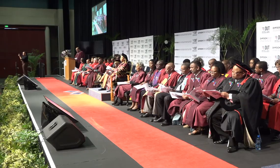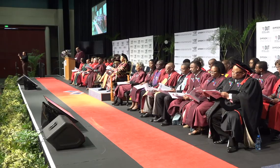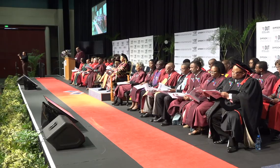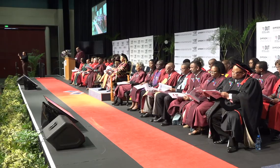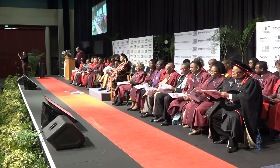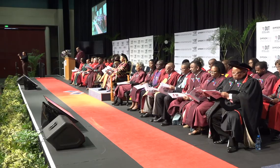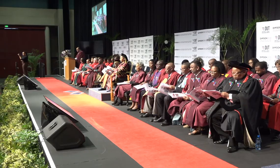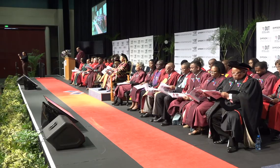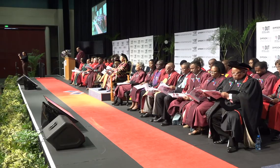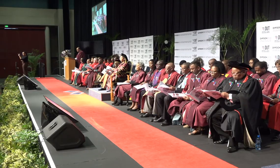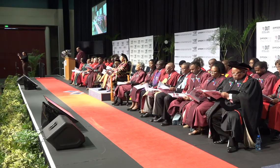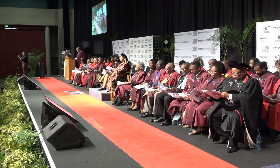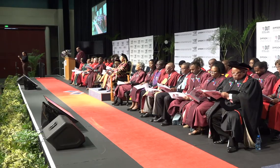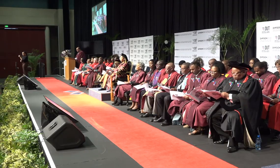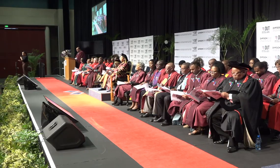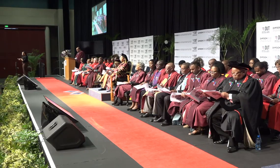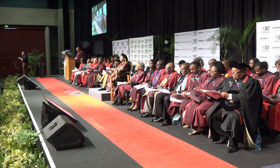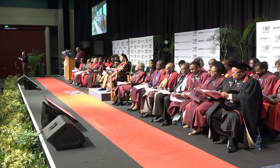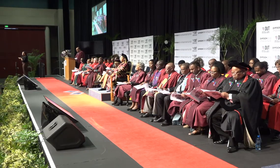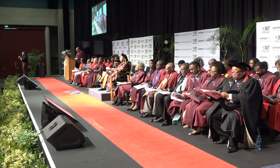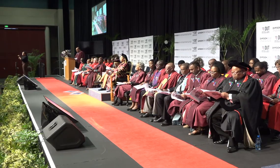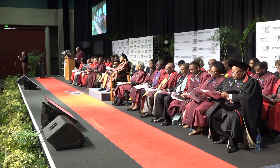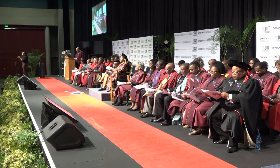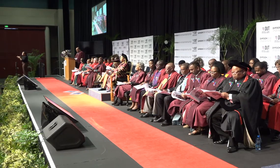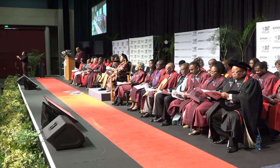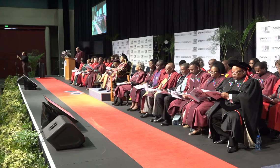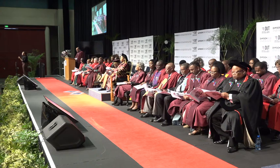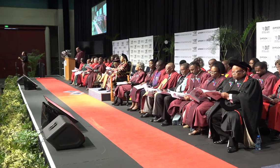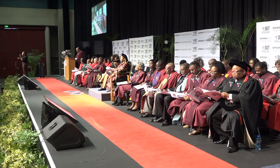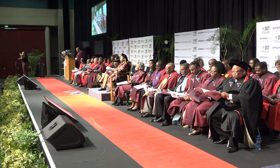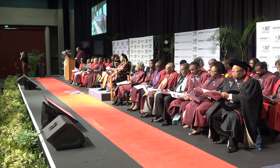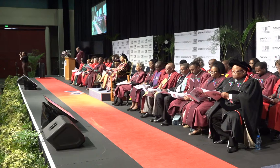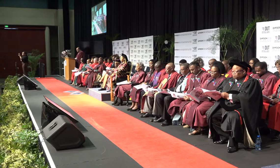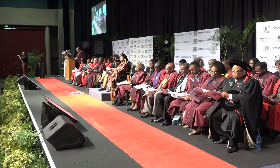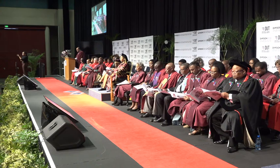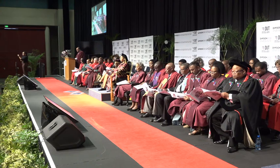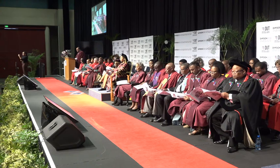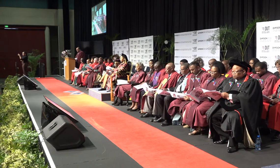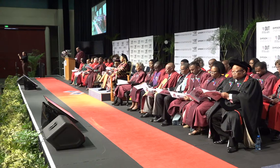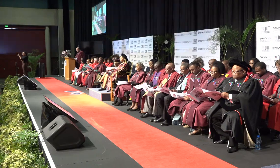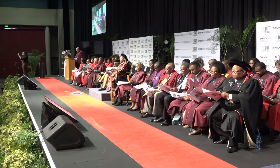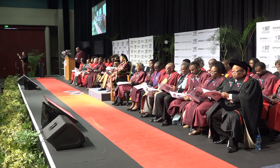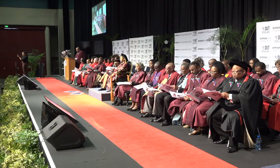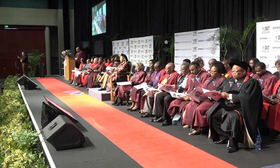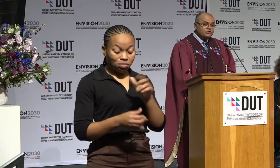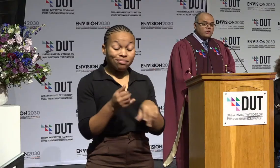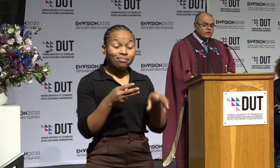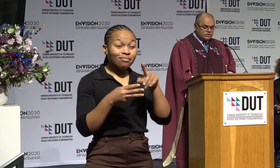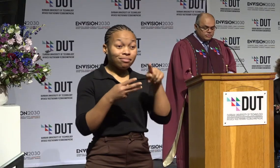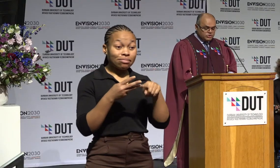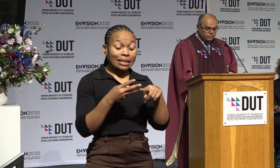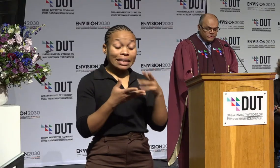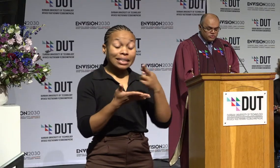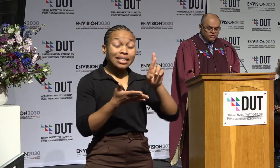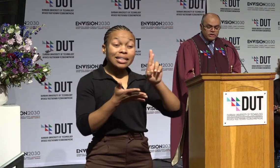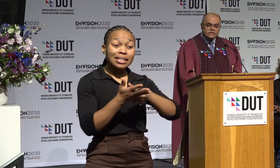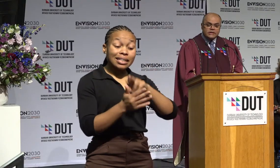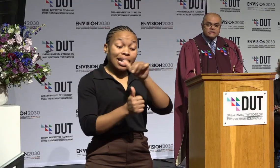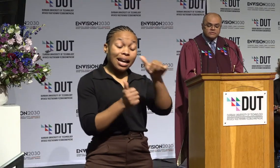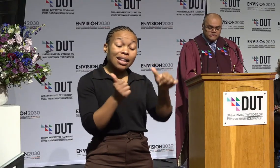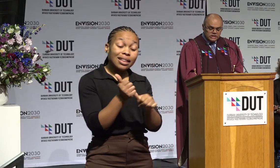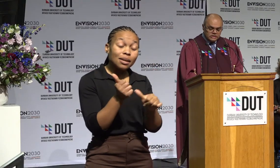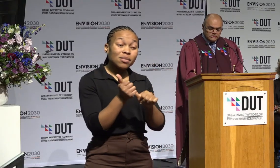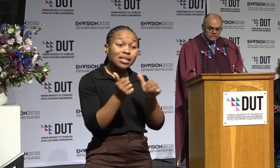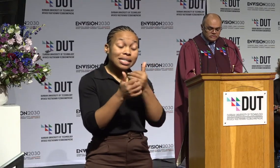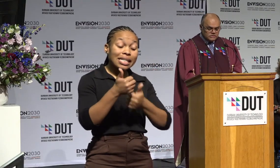Council, our Vice Chancellor and Principal, Professor Tandwam Tembu, the Deputy Vice Chancellors, the Registrar, Deputy Registrar,